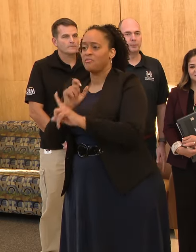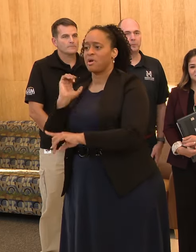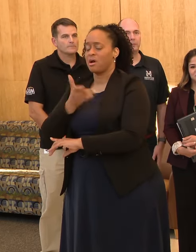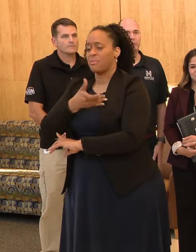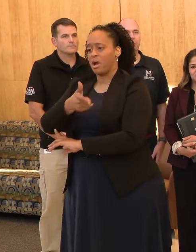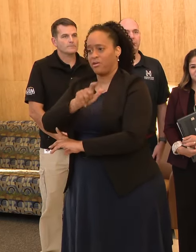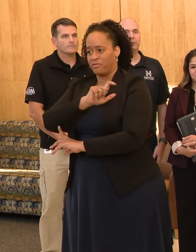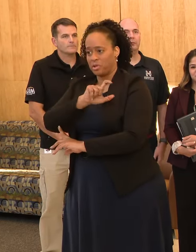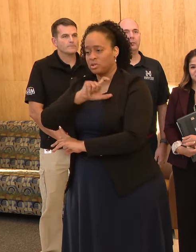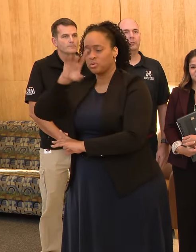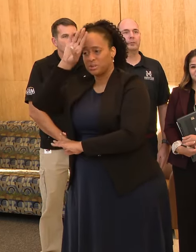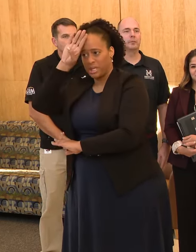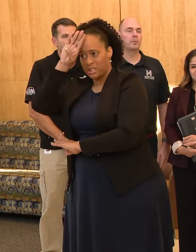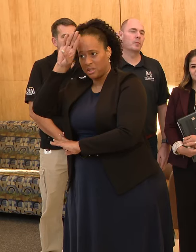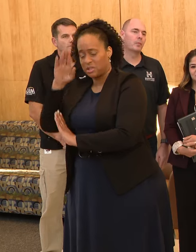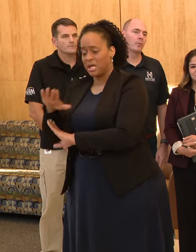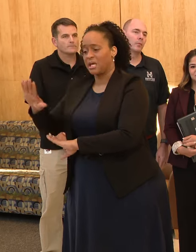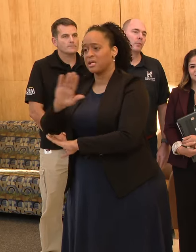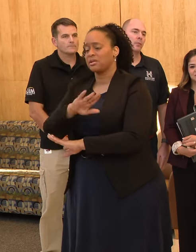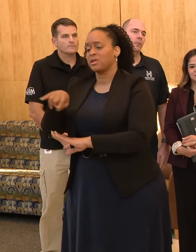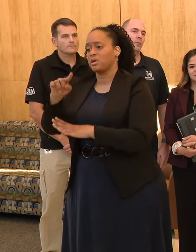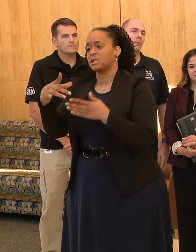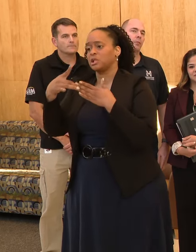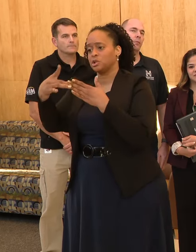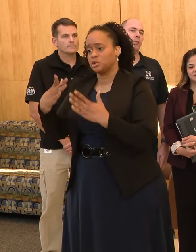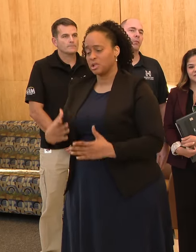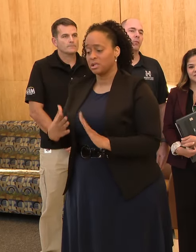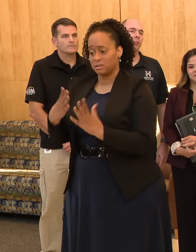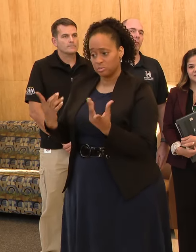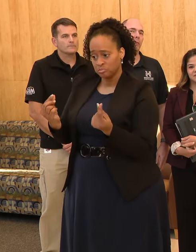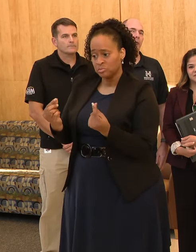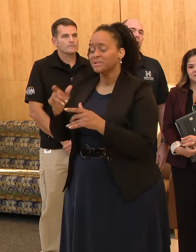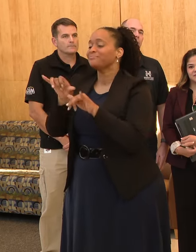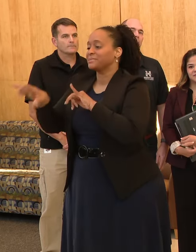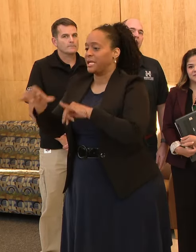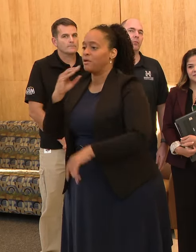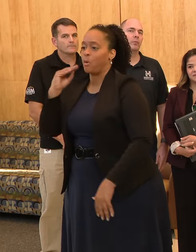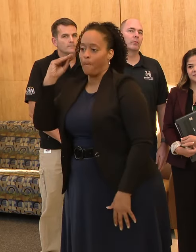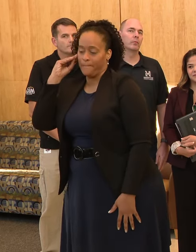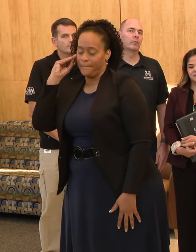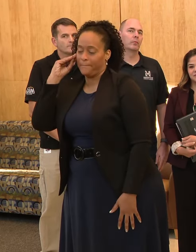first responders and their leadership to stay at home.